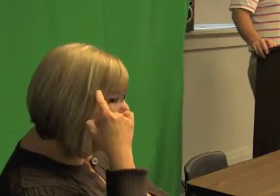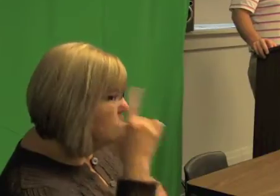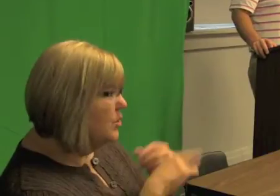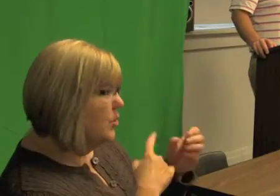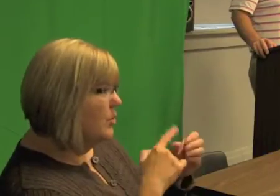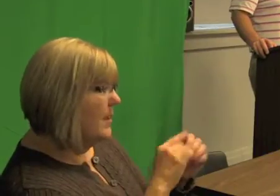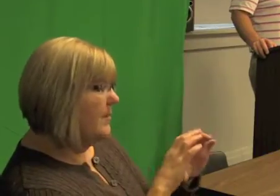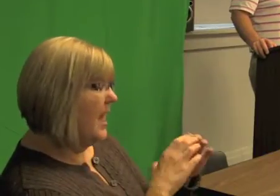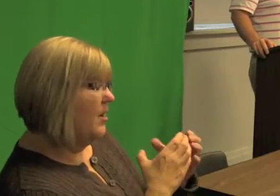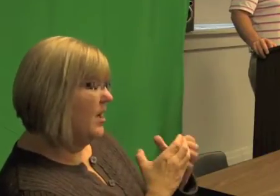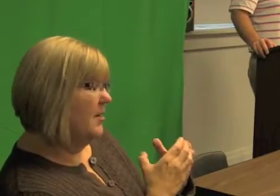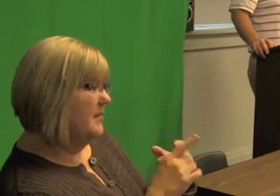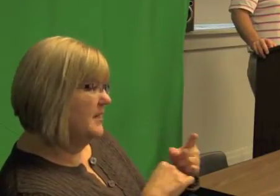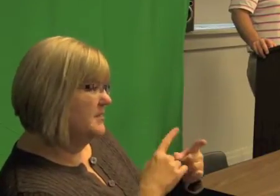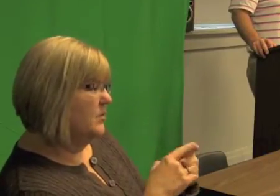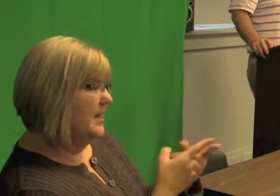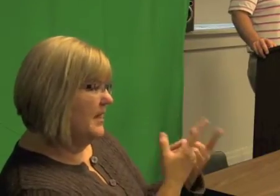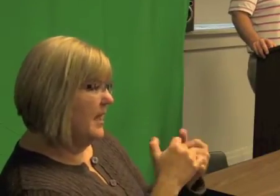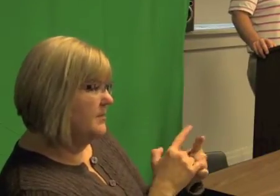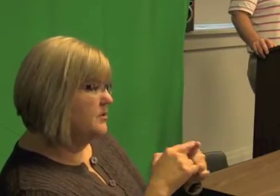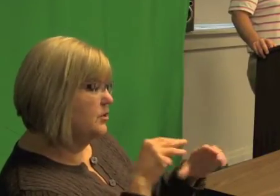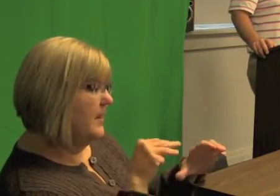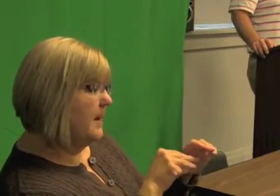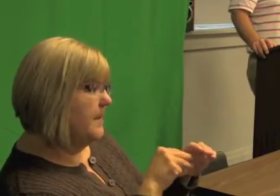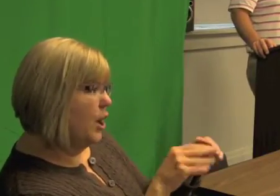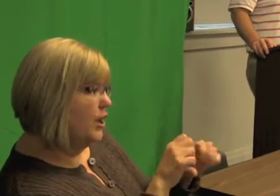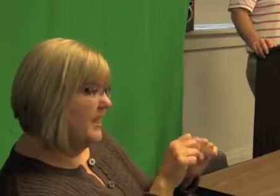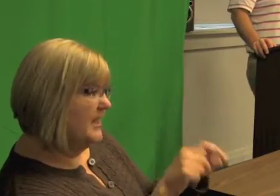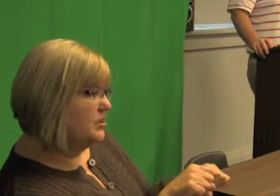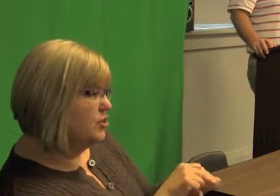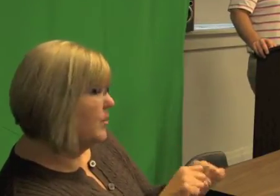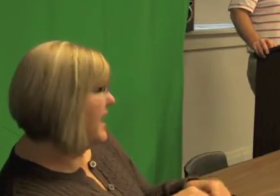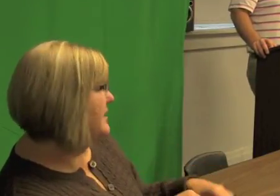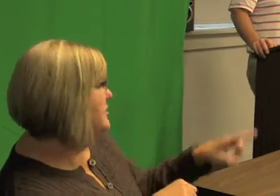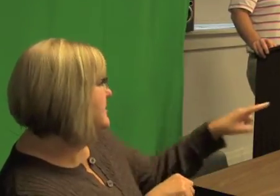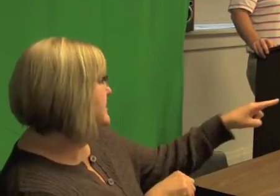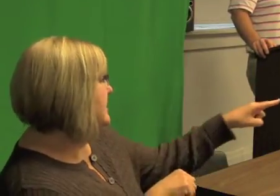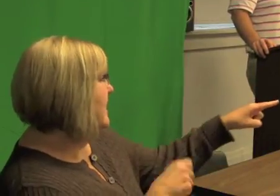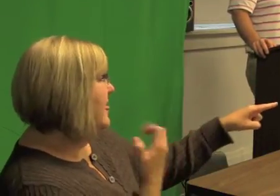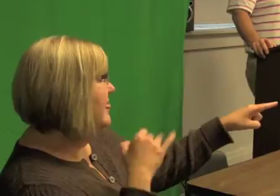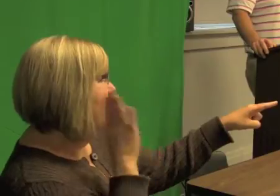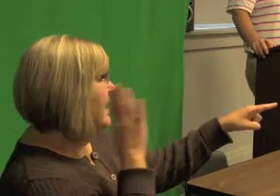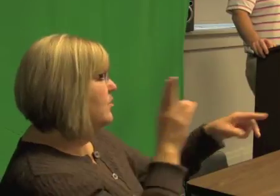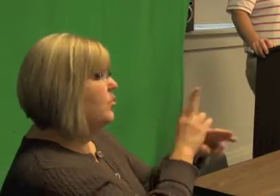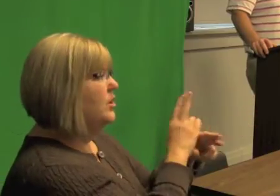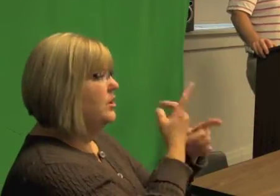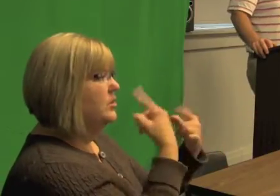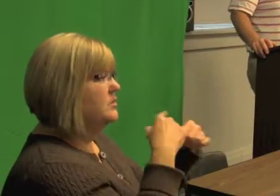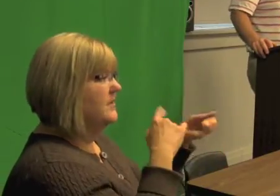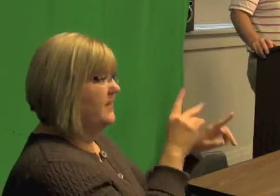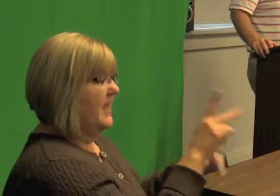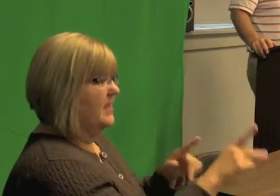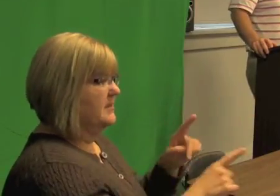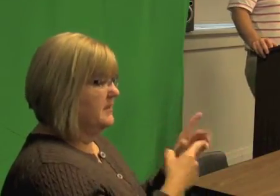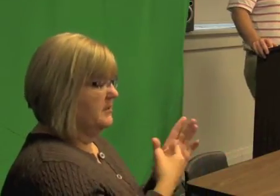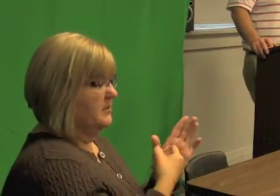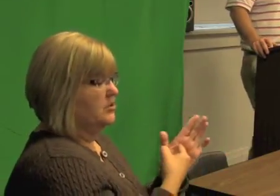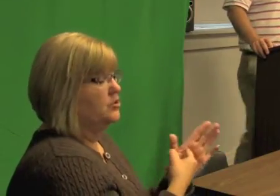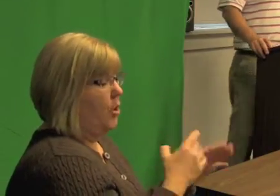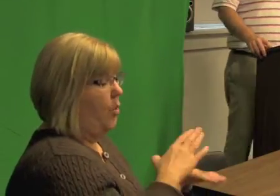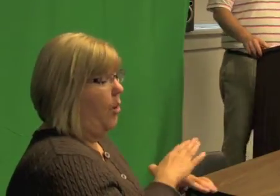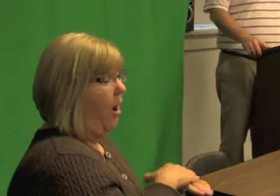comes to their marketing strategies? They're gonna use like famous people that show off their products.